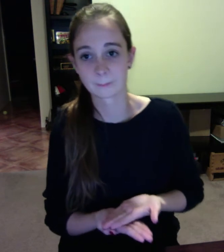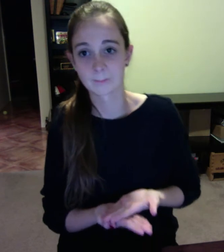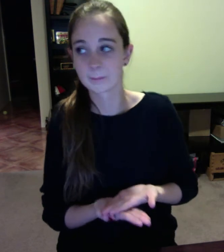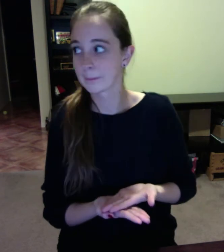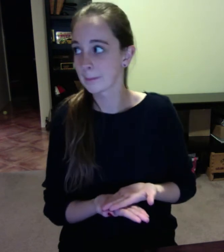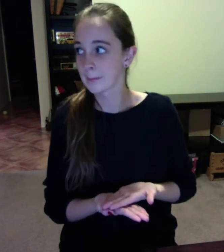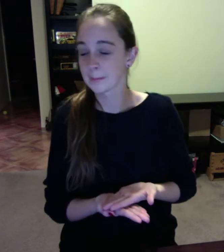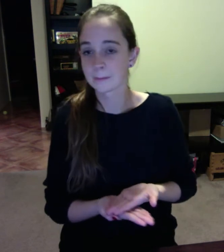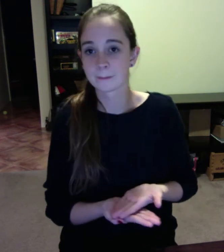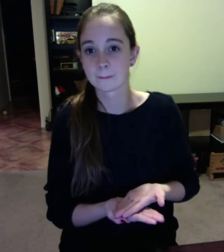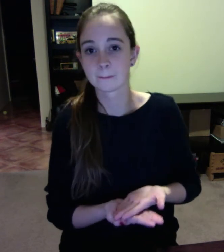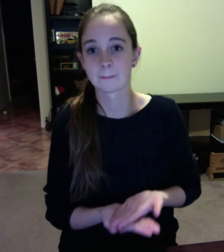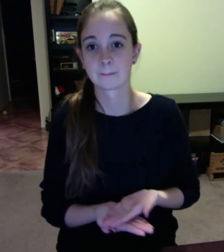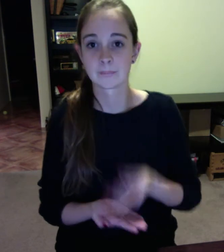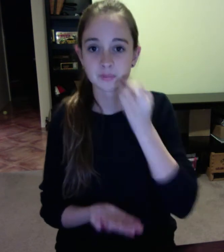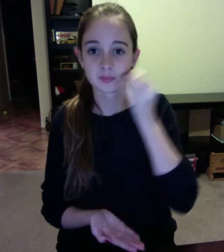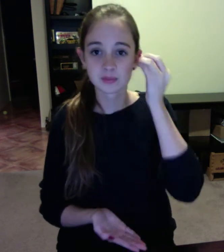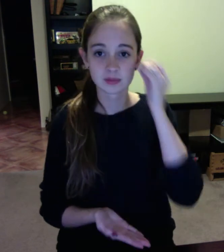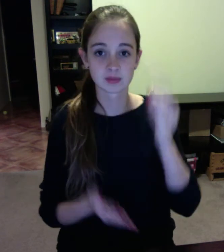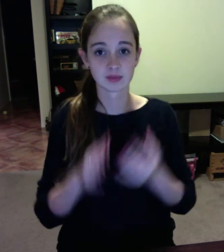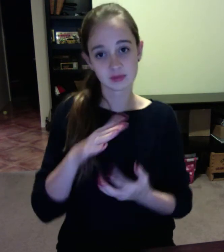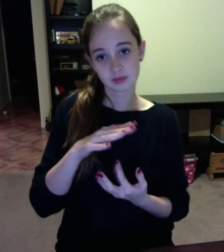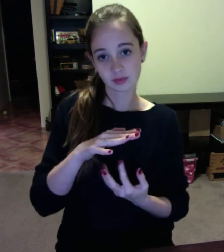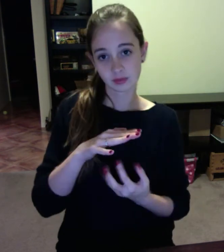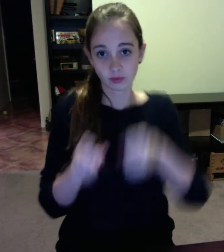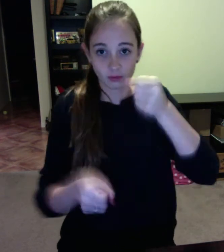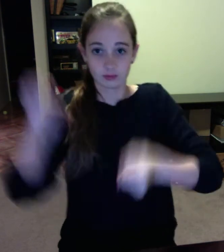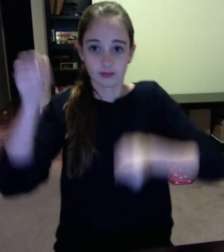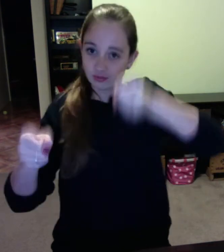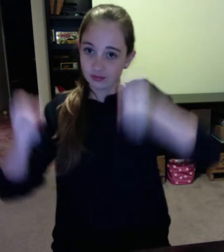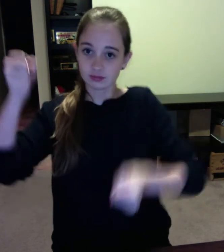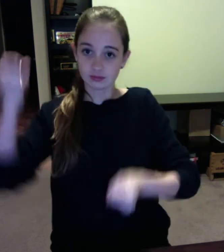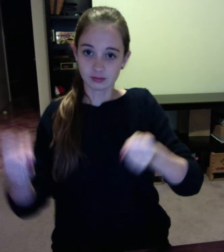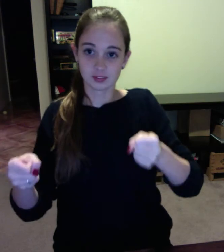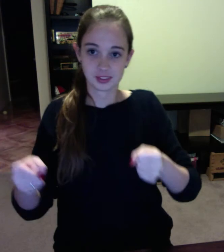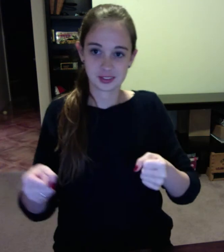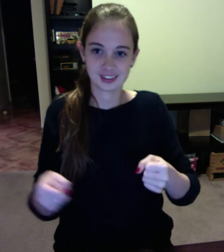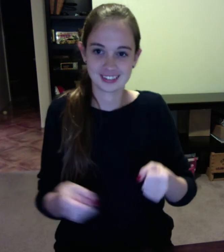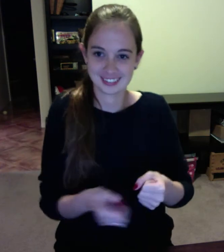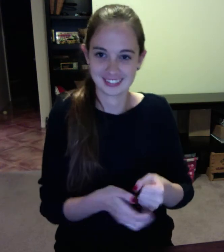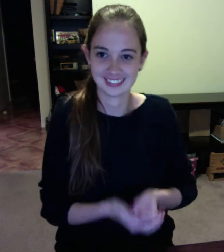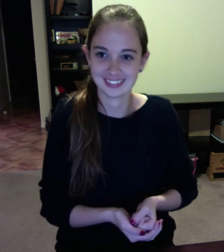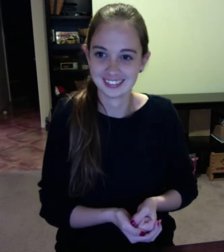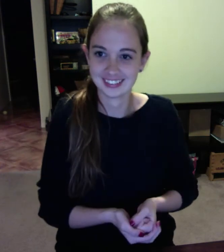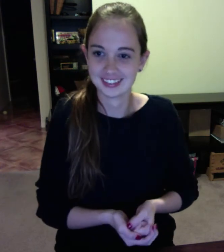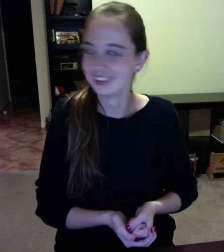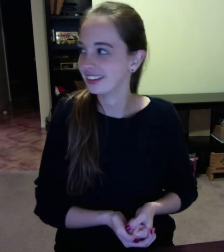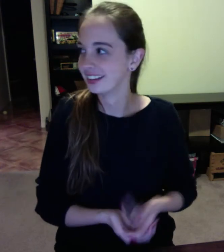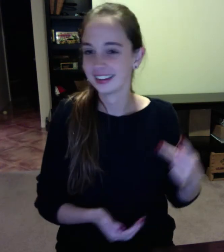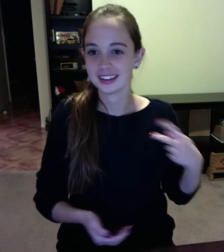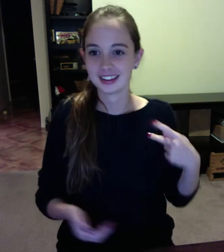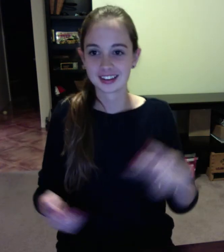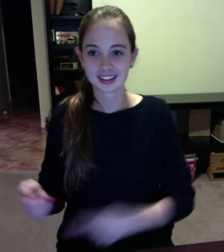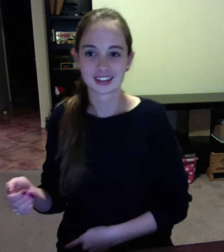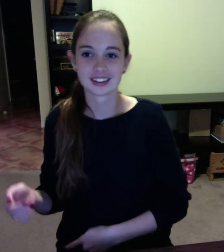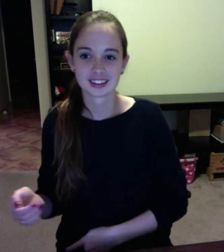do all the cooking, and clear out the cinders from the fireplace. One day,